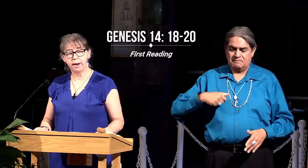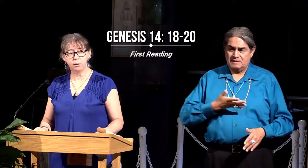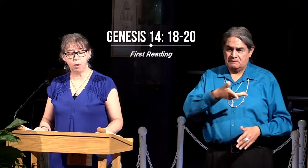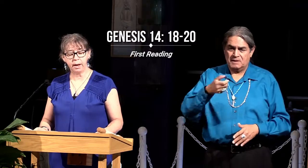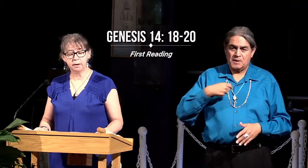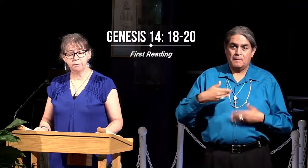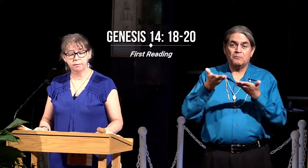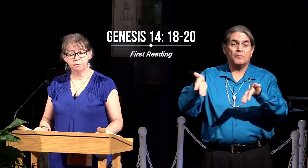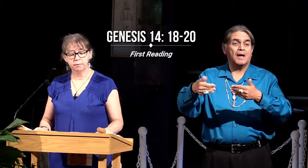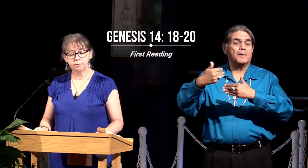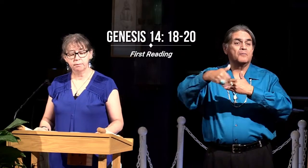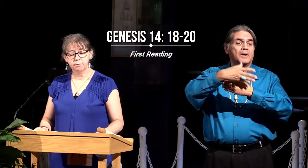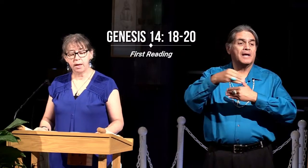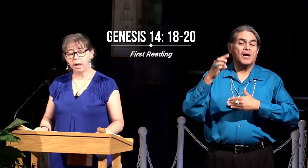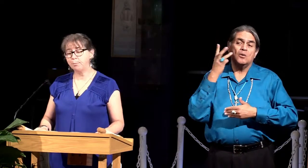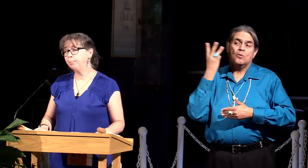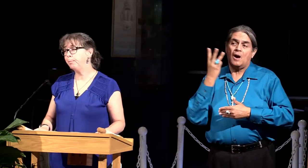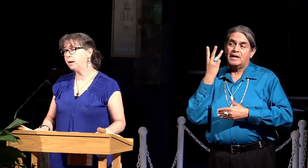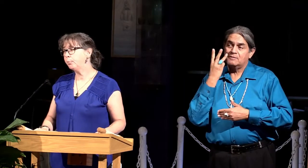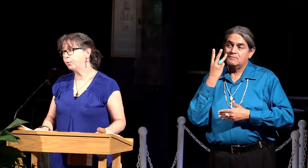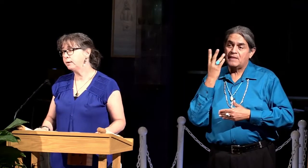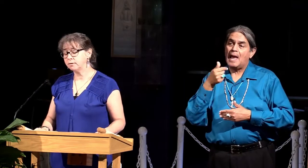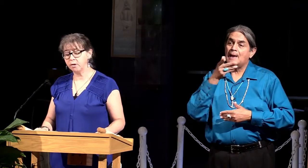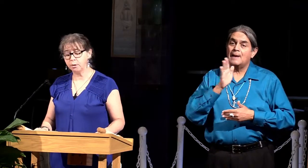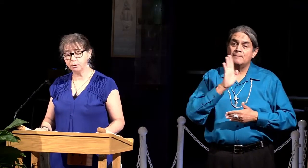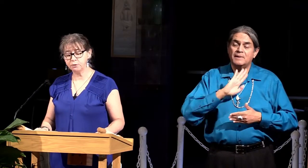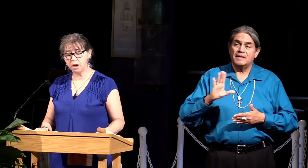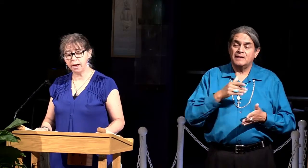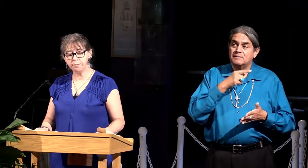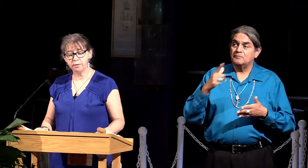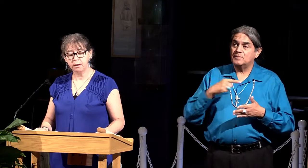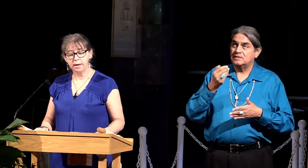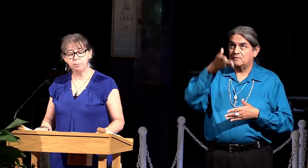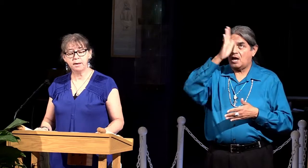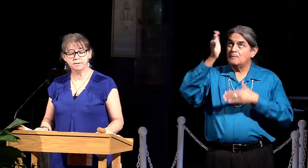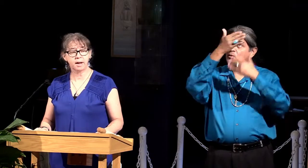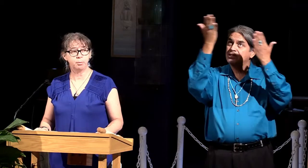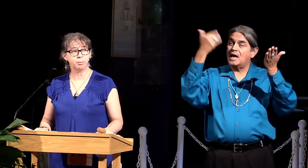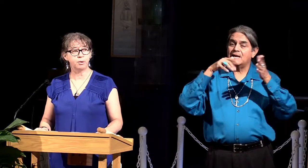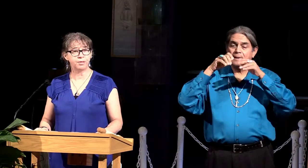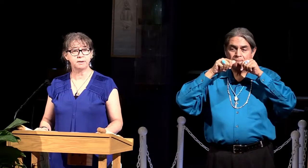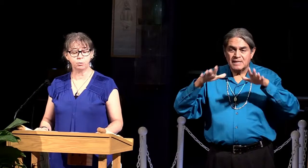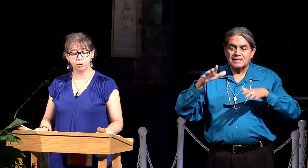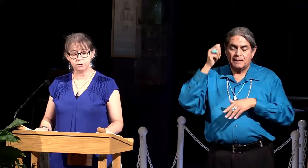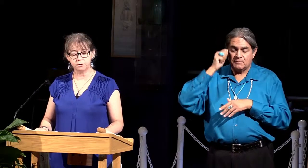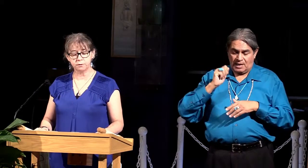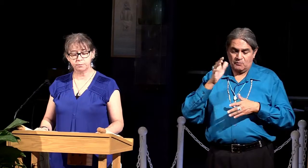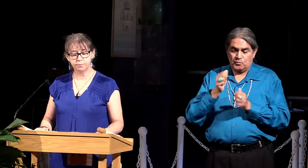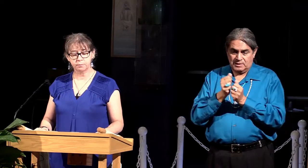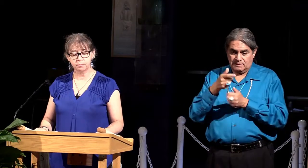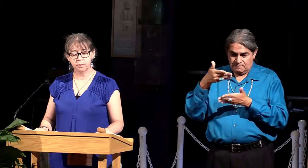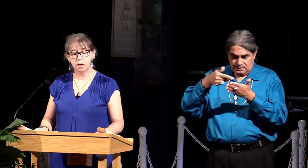up bread and wine. And being a priest of God Most High, he blessed Abram with these